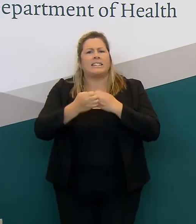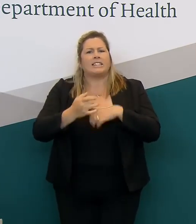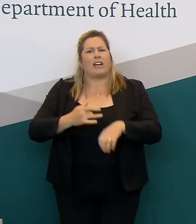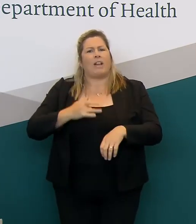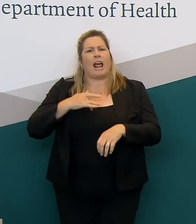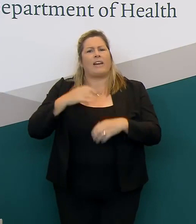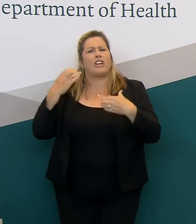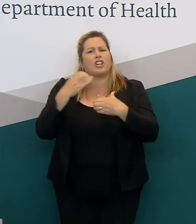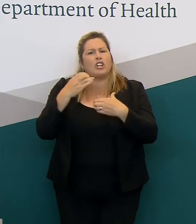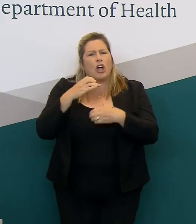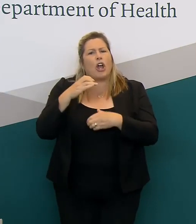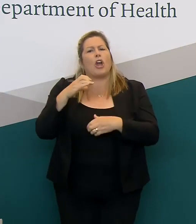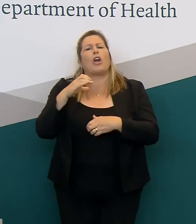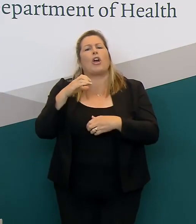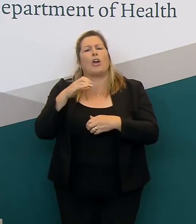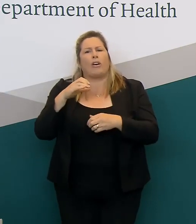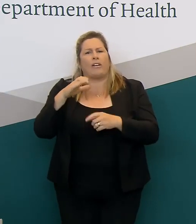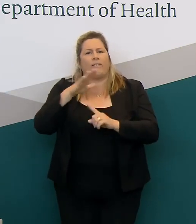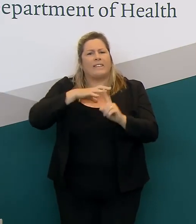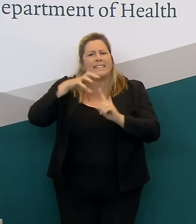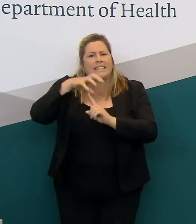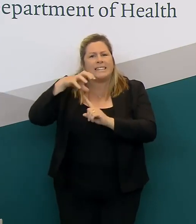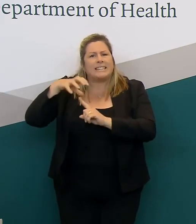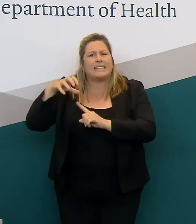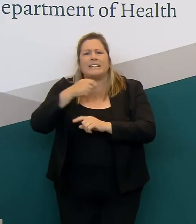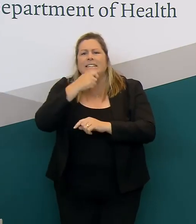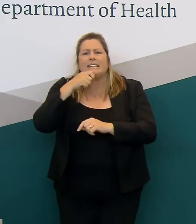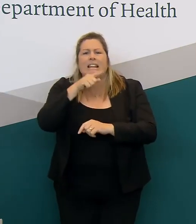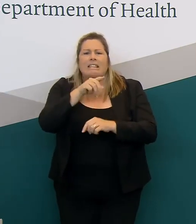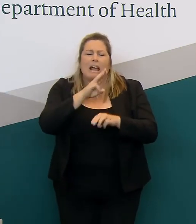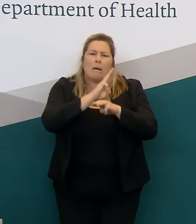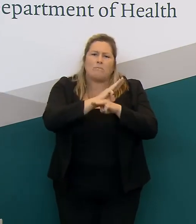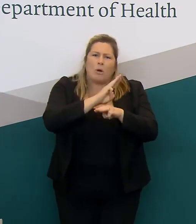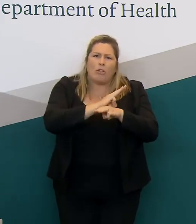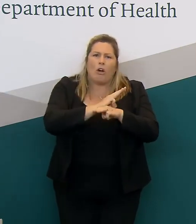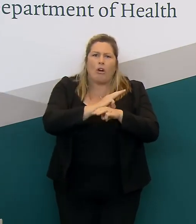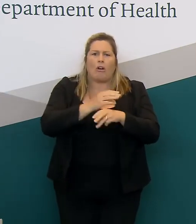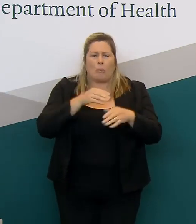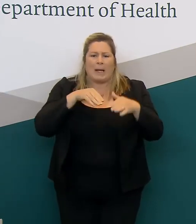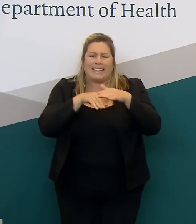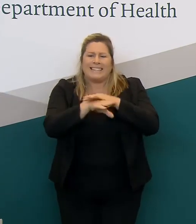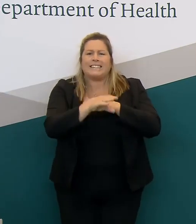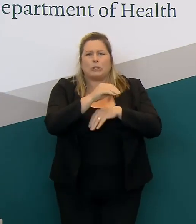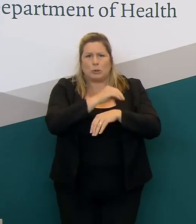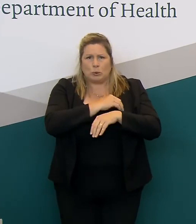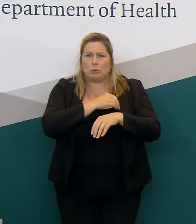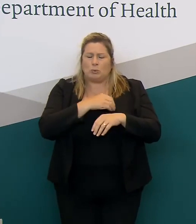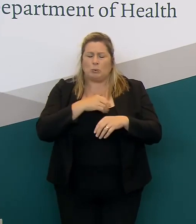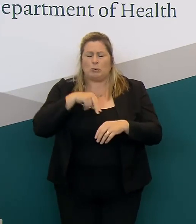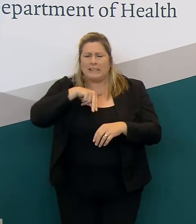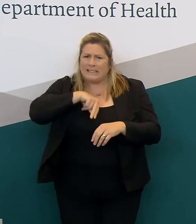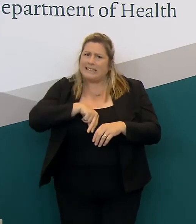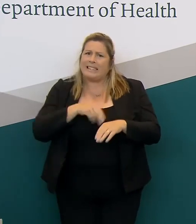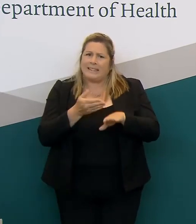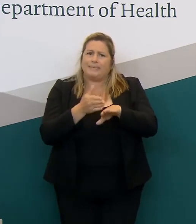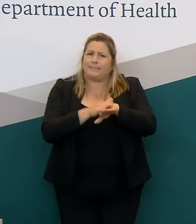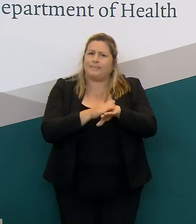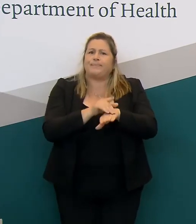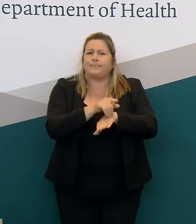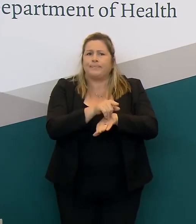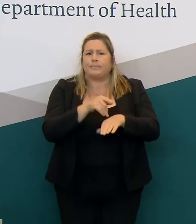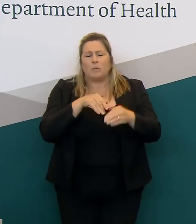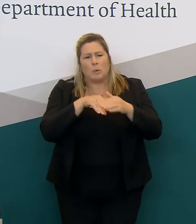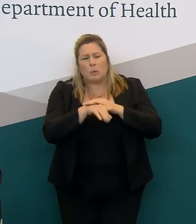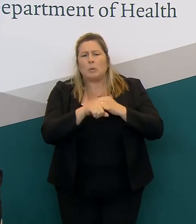to this, but they asked that their mother was at a level 2 end of life facility, and they wanted to know whether the National Public Health Information Scheme